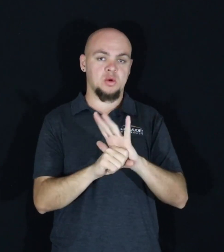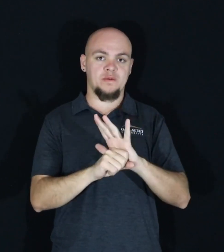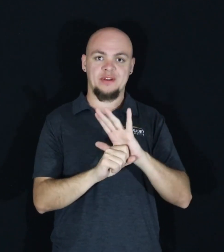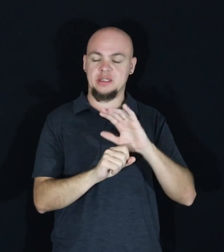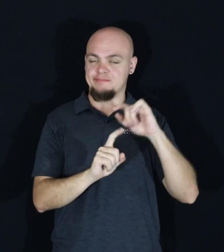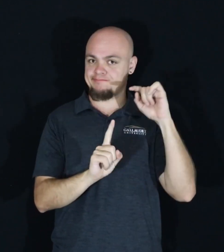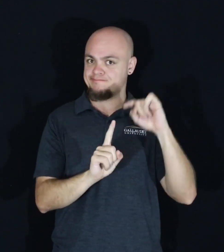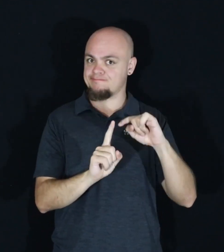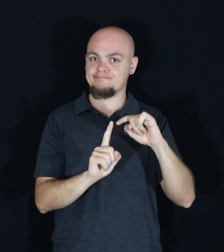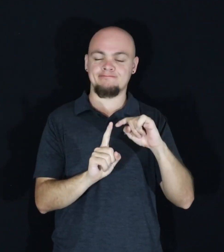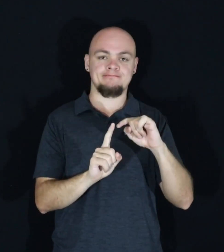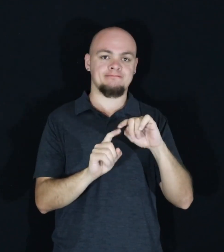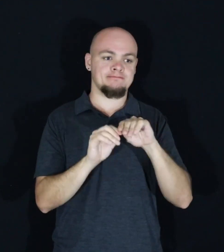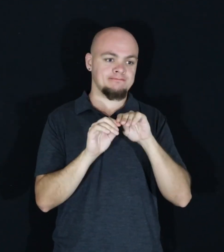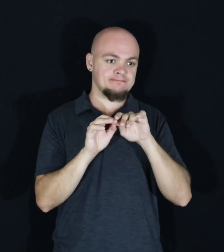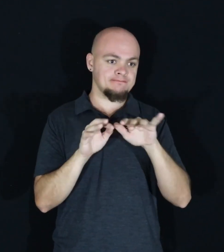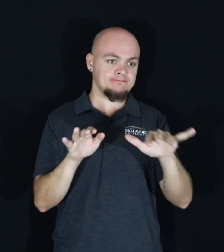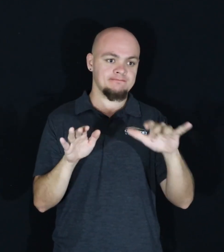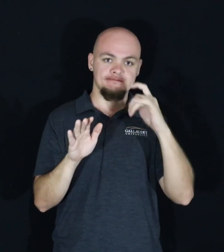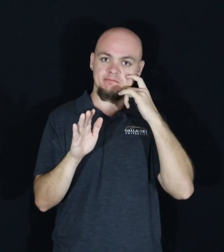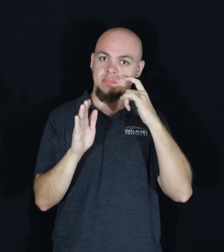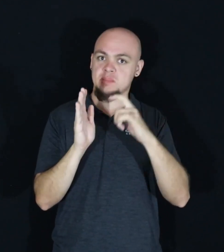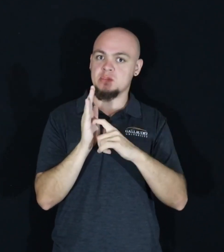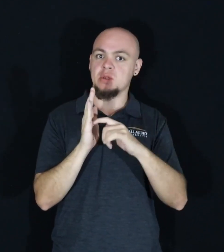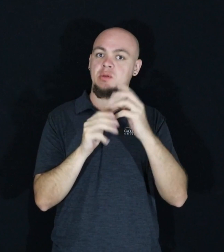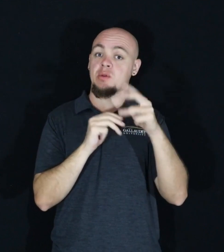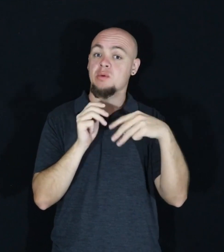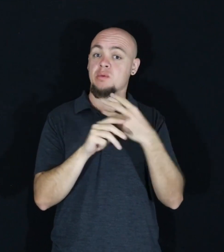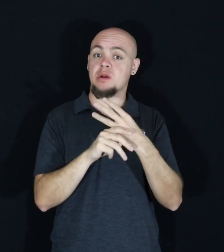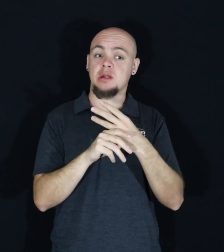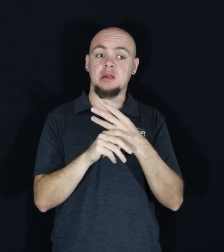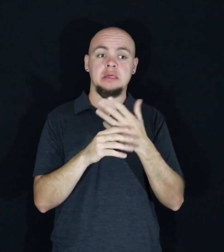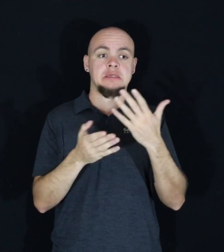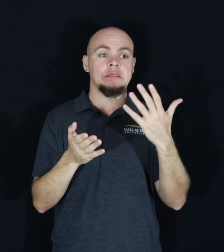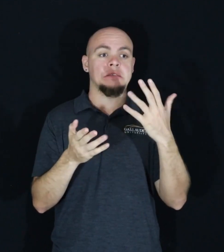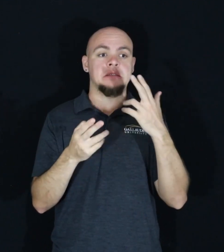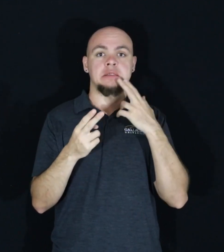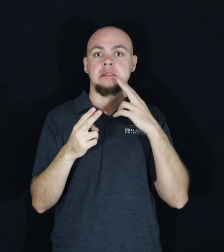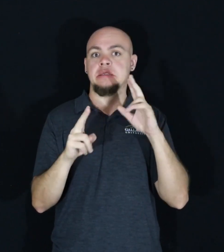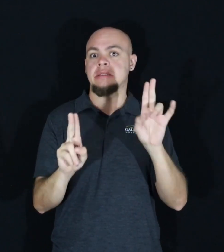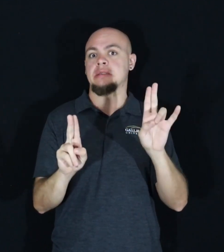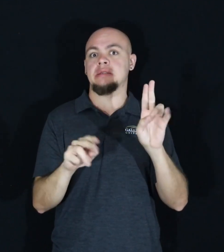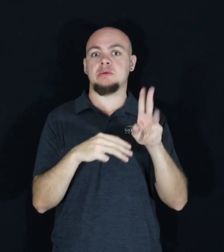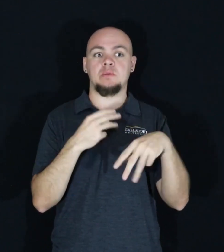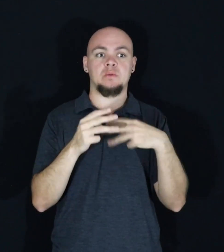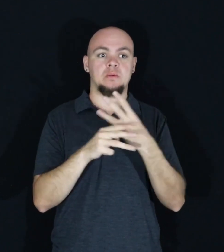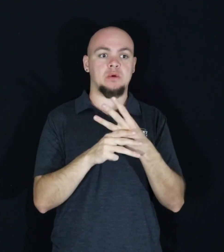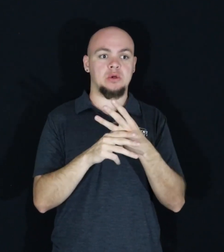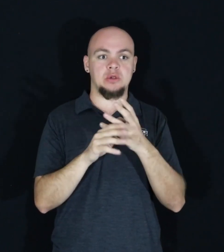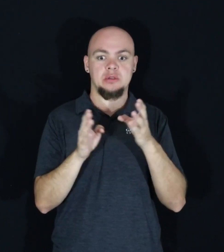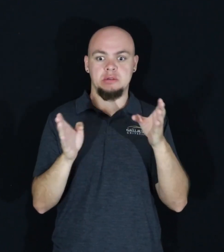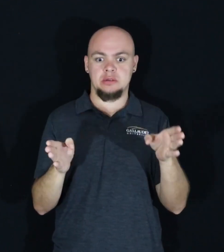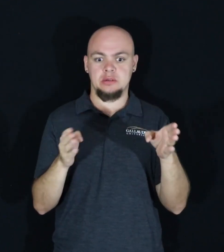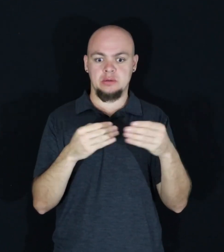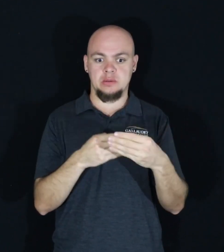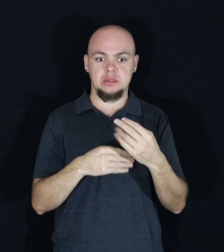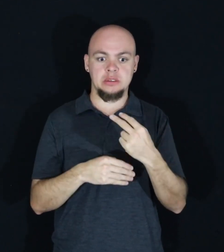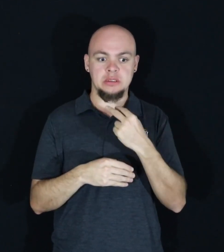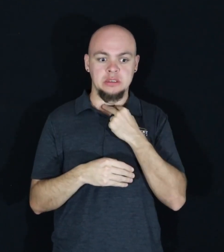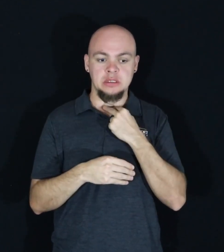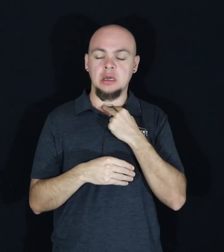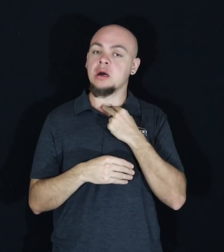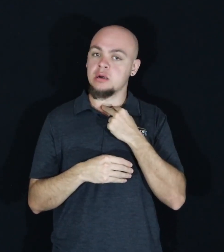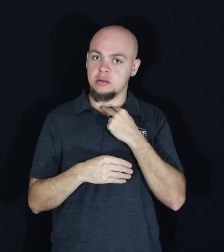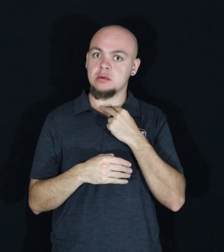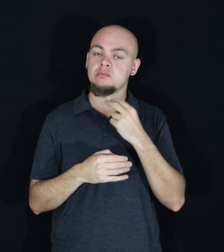COVID-19 pandemic found the world helpless, confined within four walls. And then more than ever,